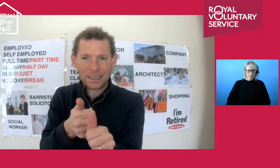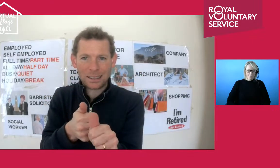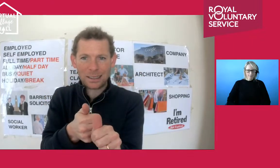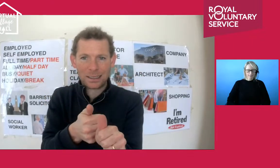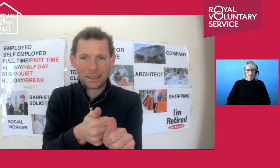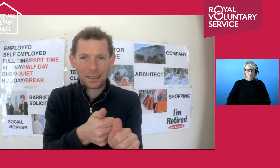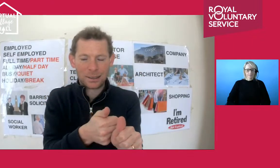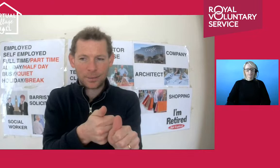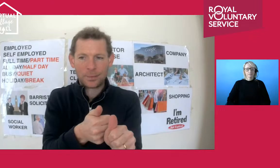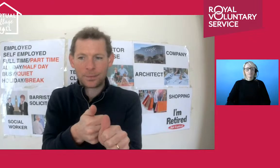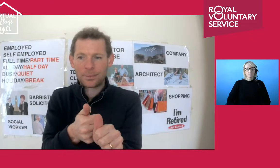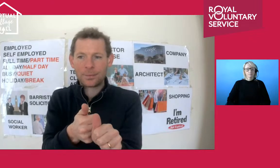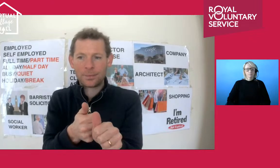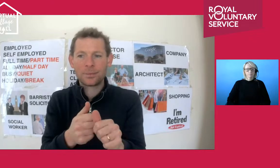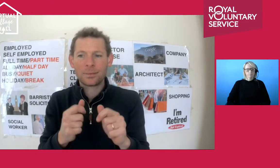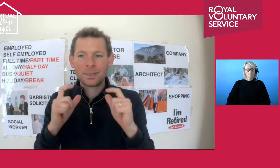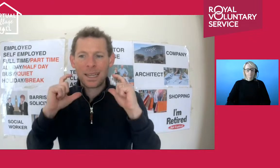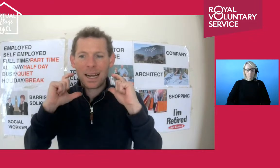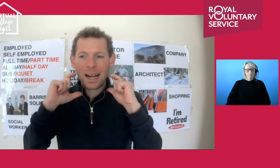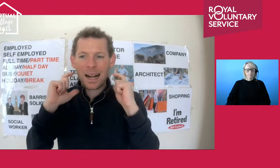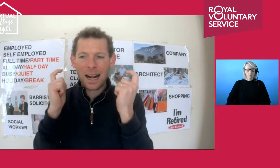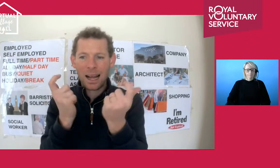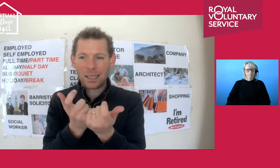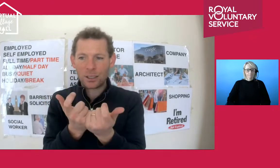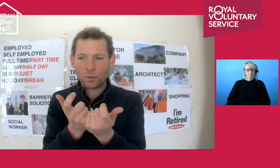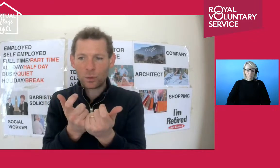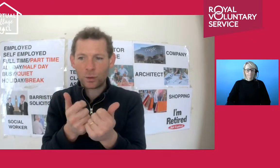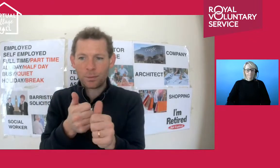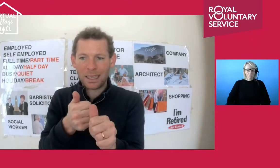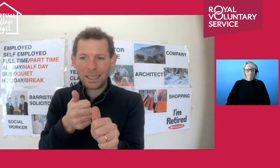Classroom assistant.